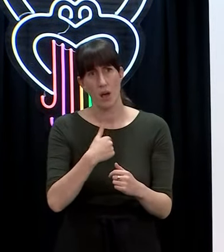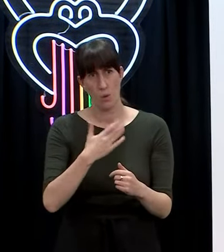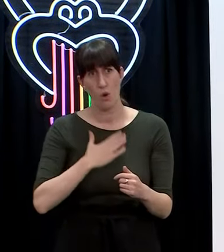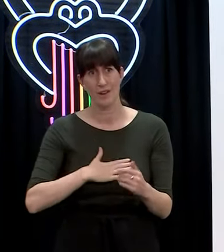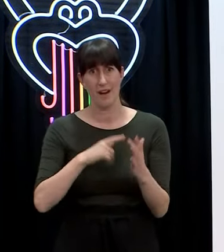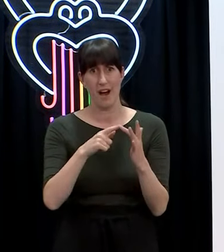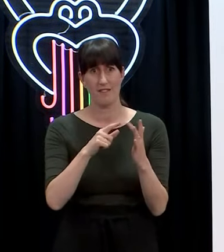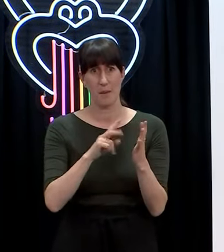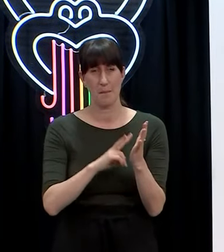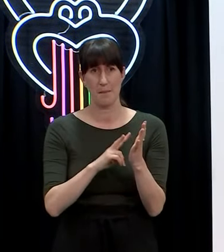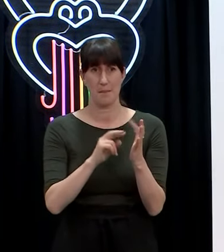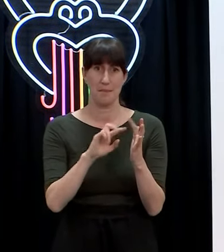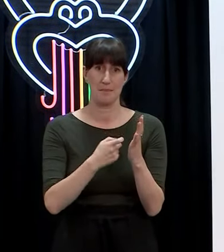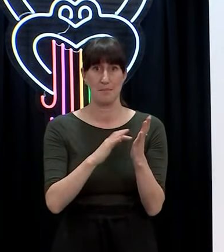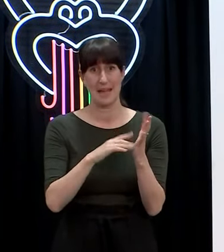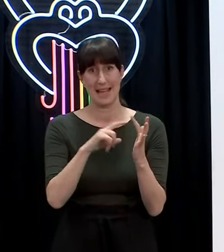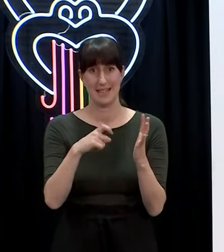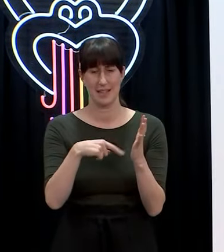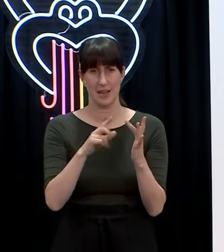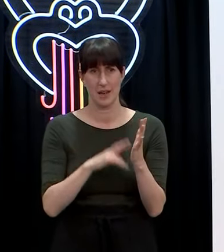addressing this and also